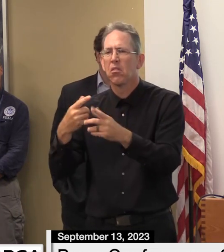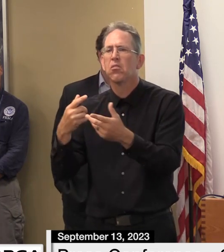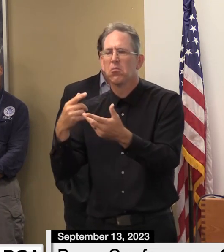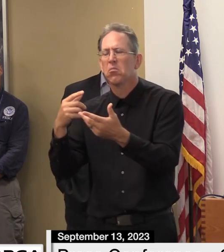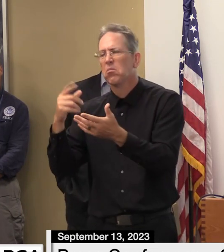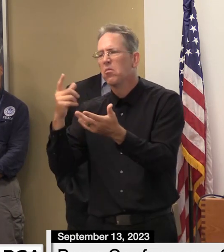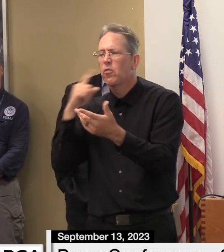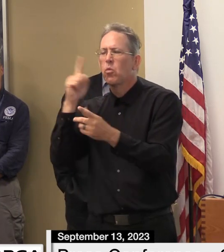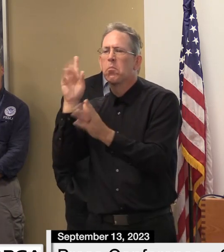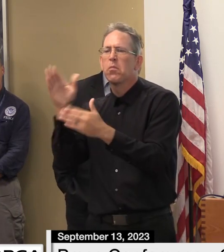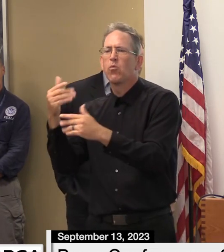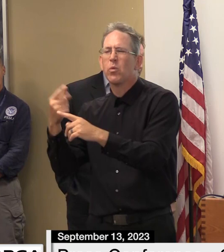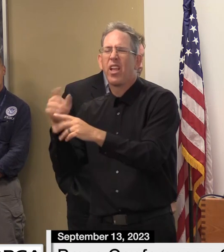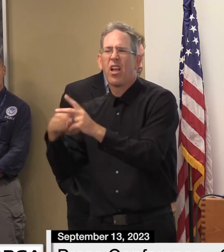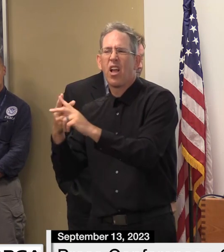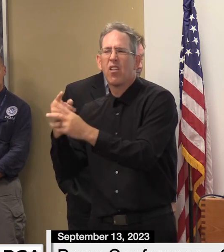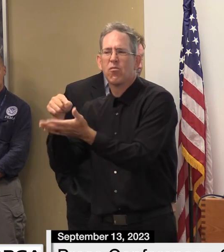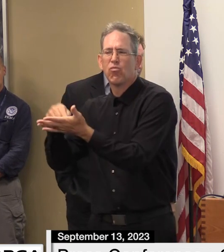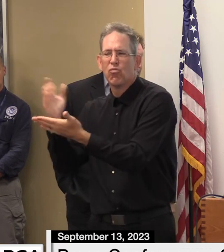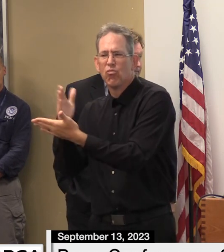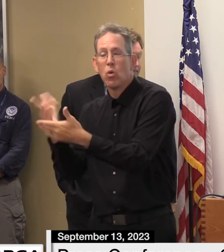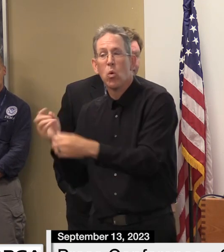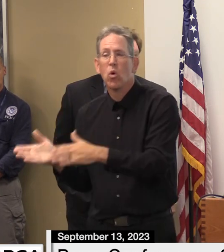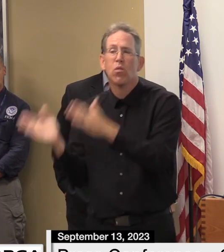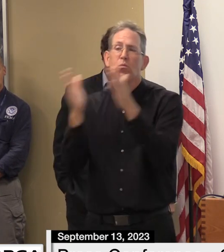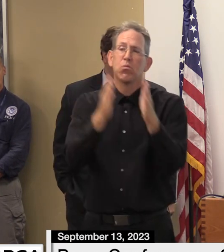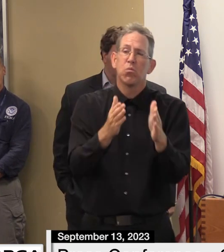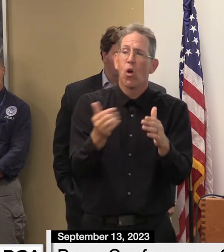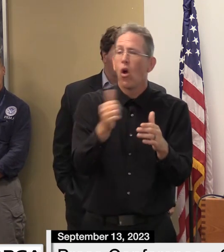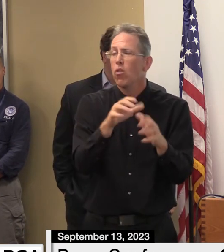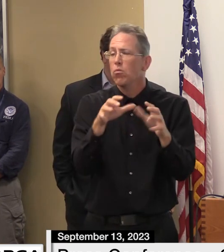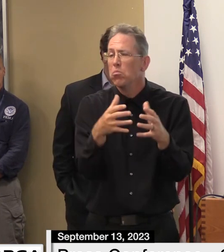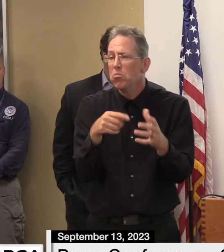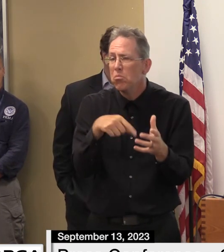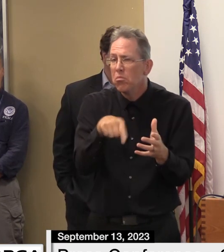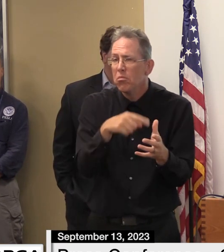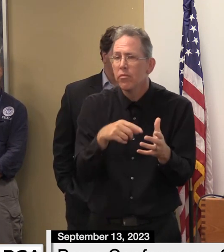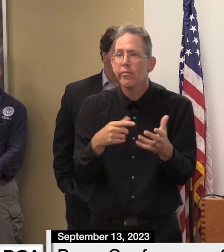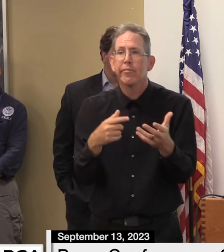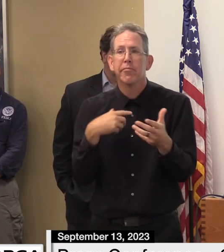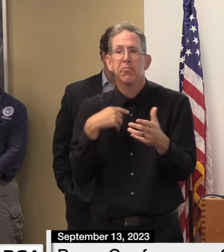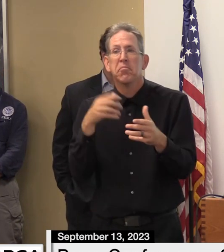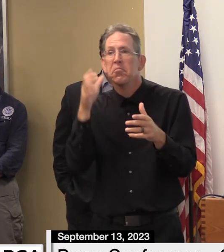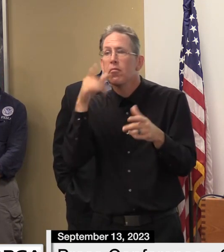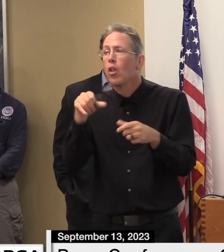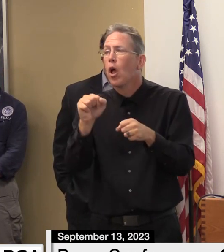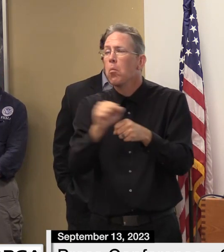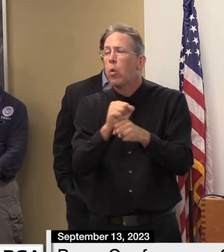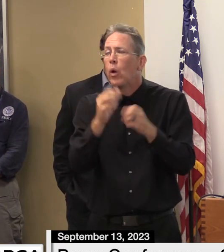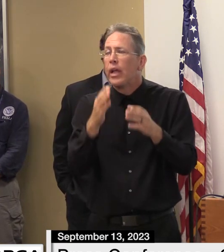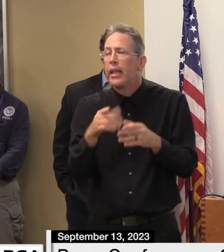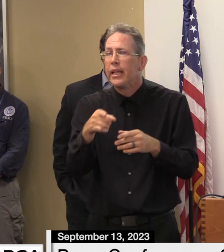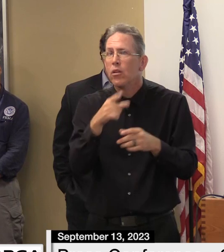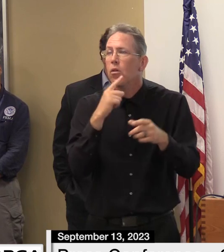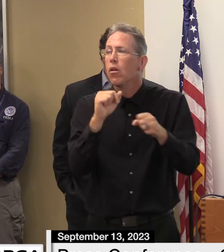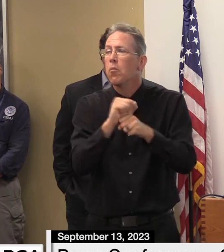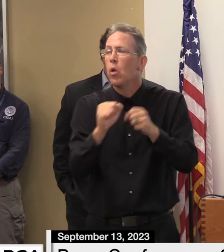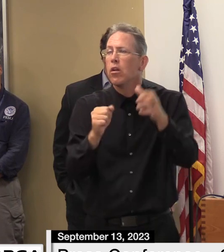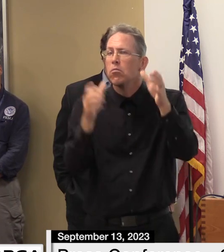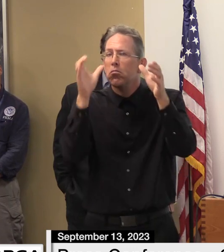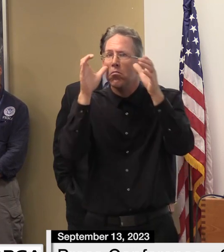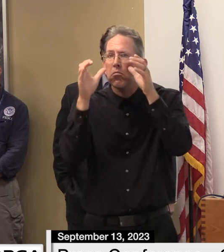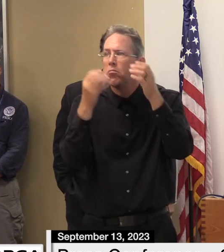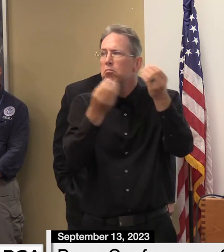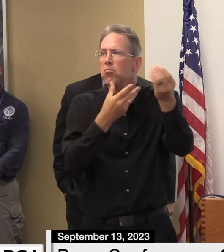one-bedroom apartment. And then in addition, there's also, we've heard from employers and municipalities about the need to